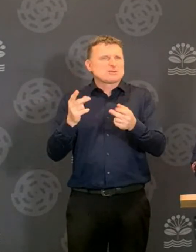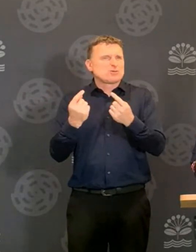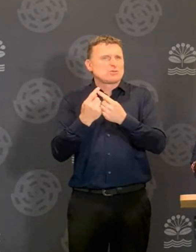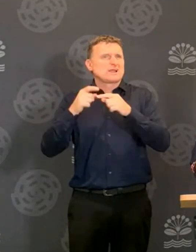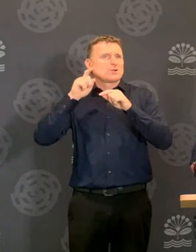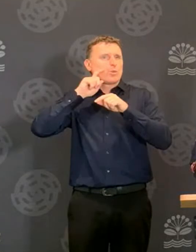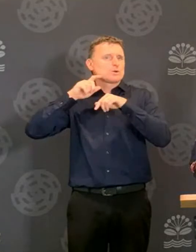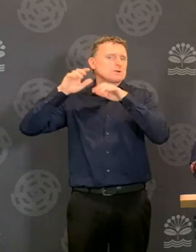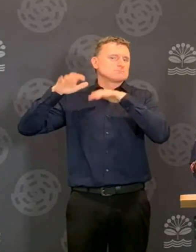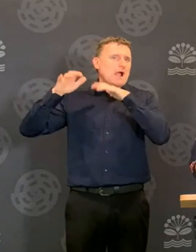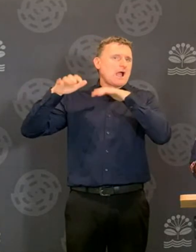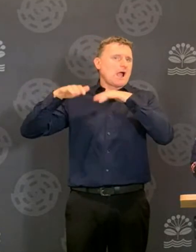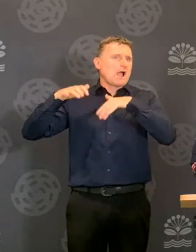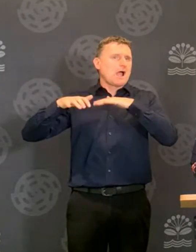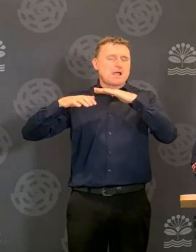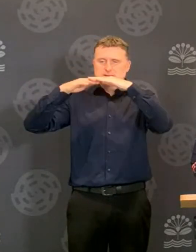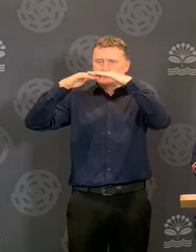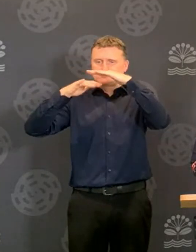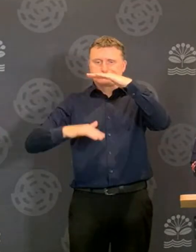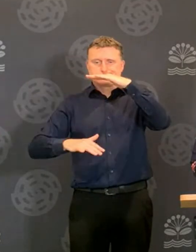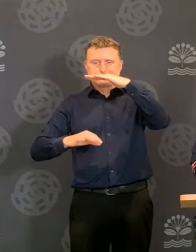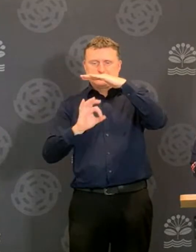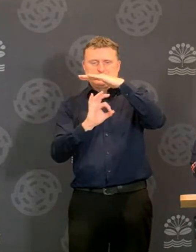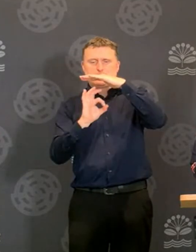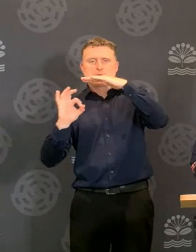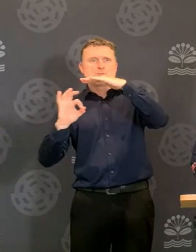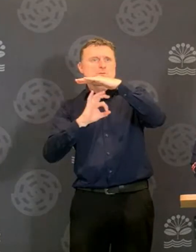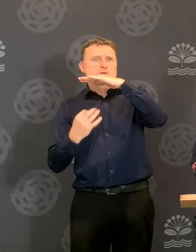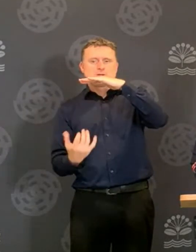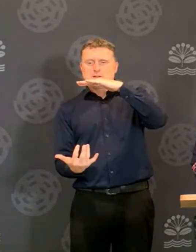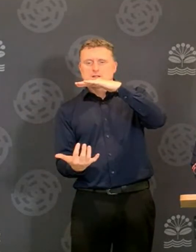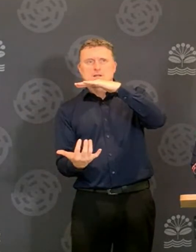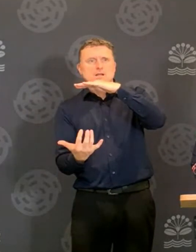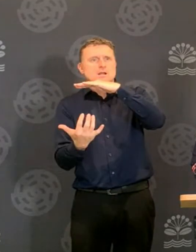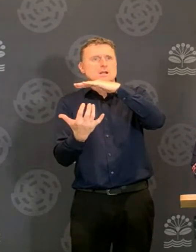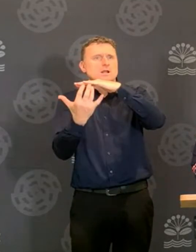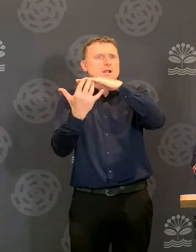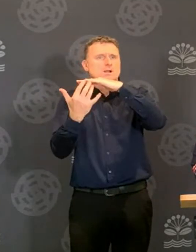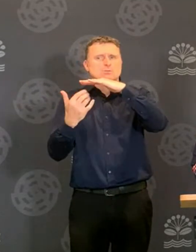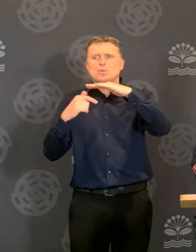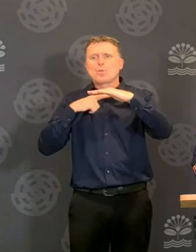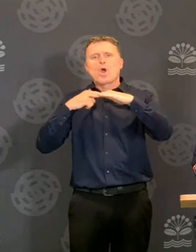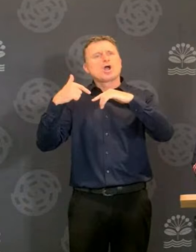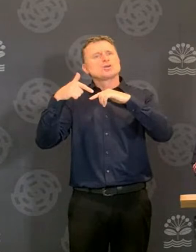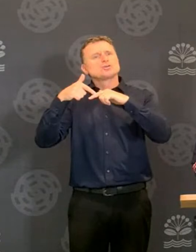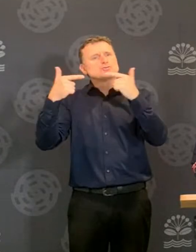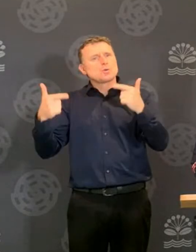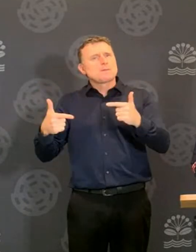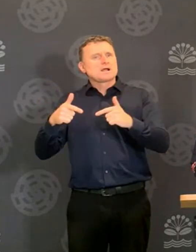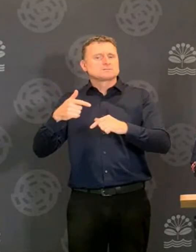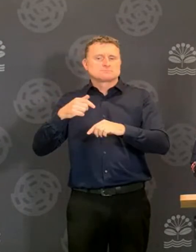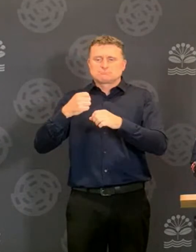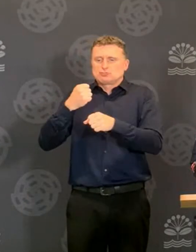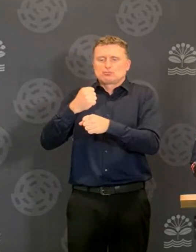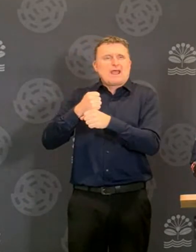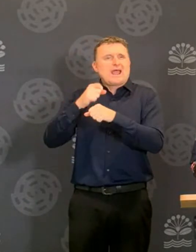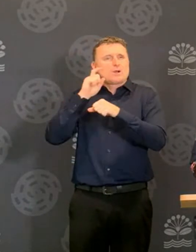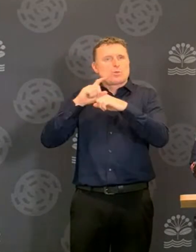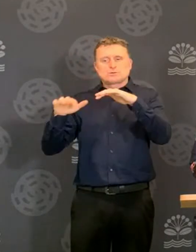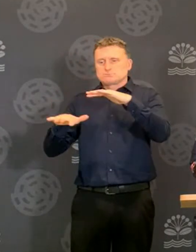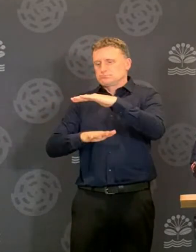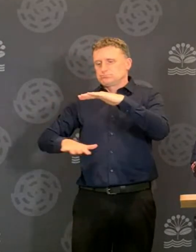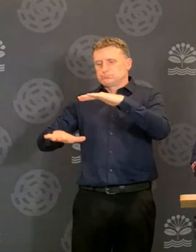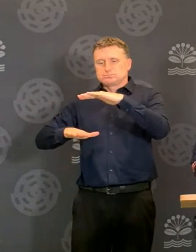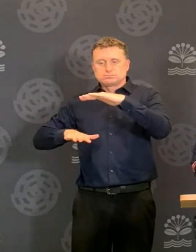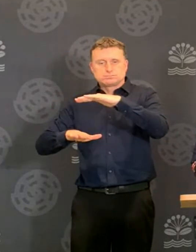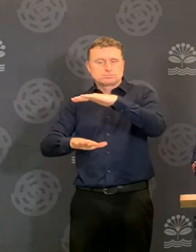those springs bubbling up from the ground as a result of higher than usual groundwater levels.